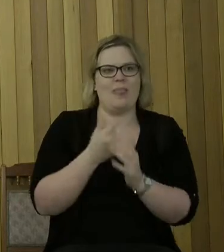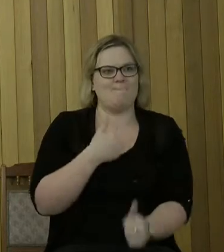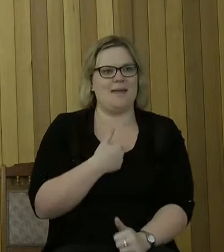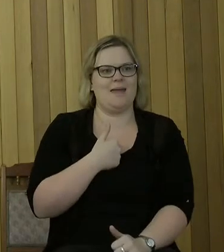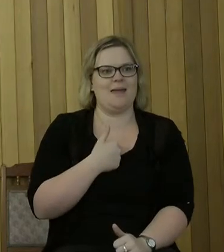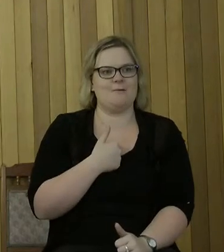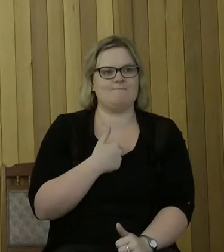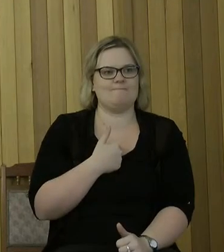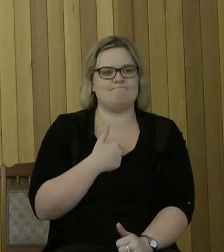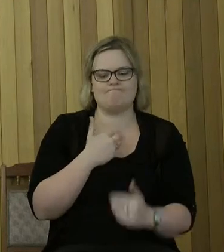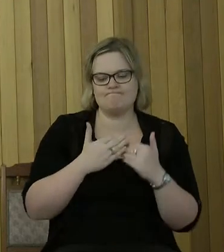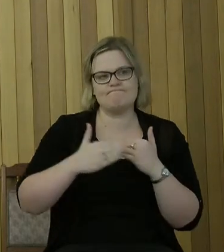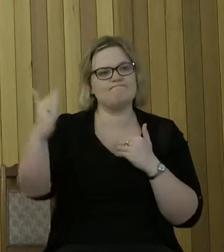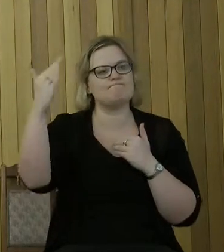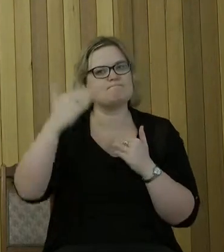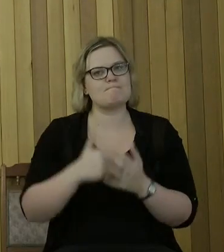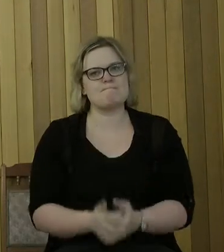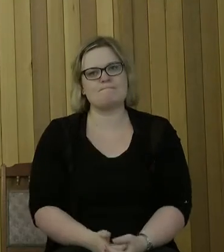me.